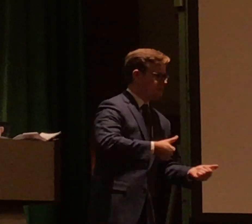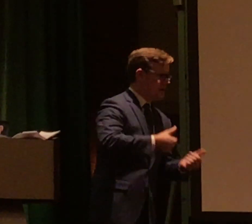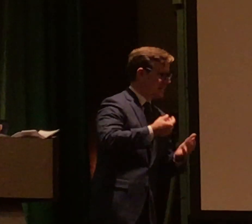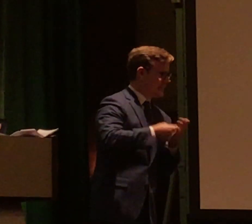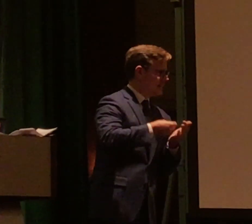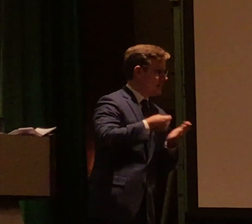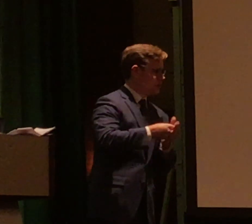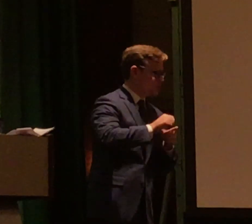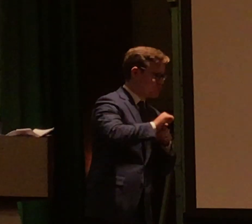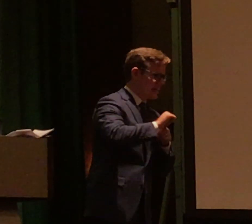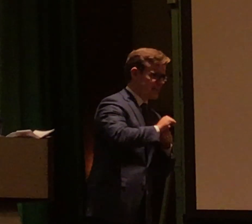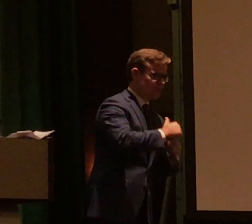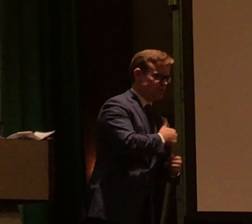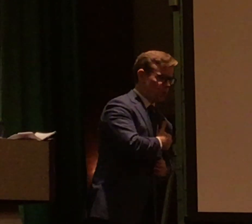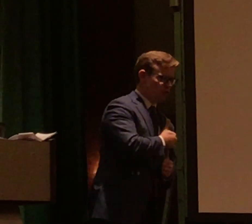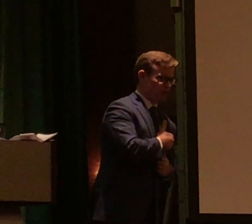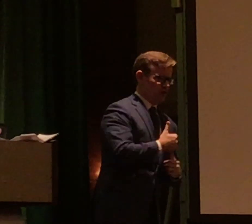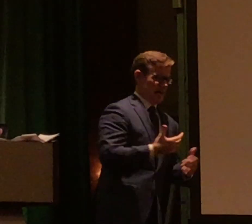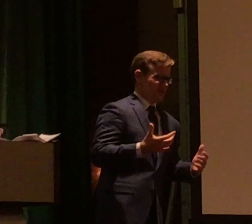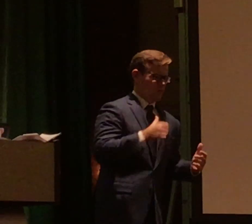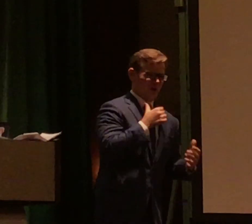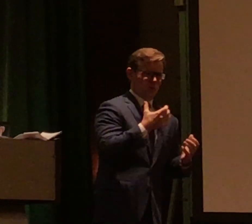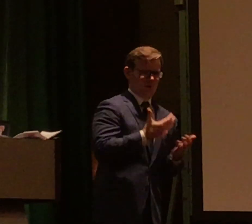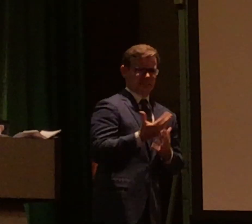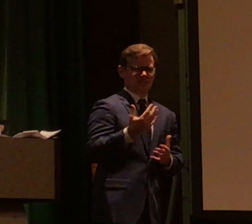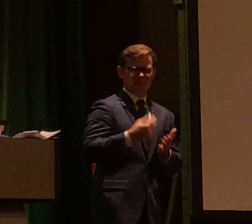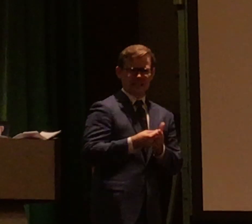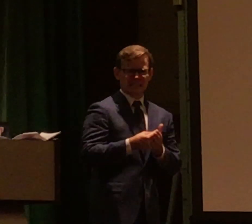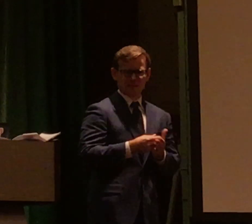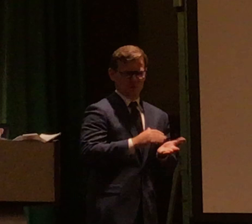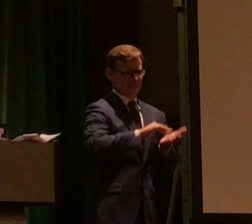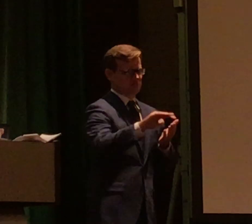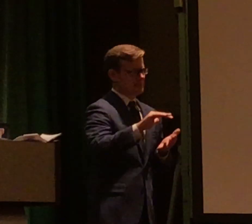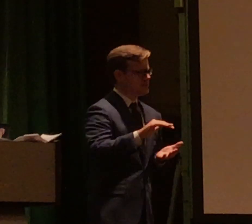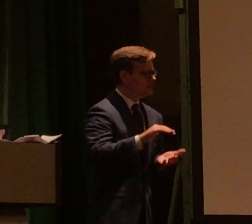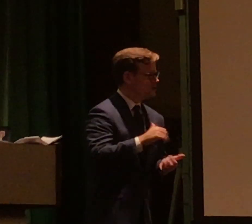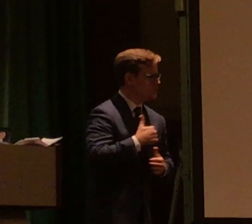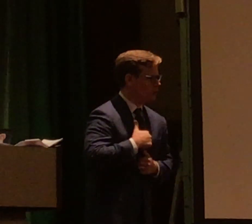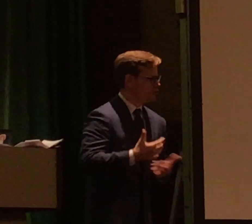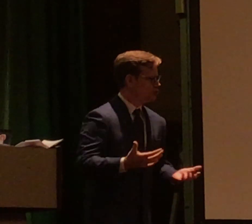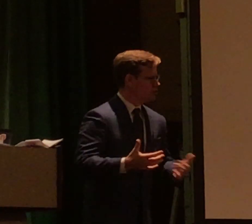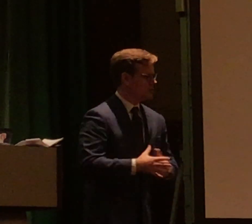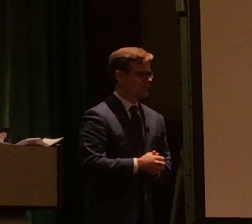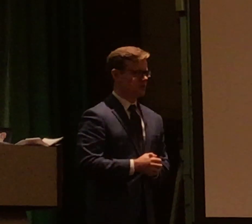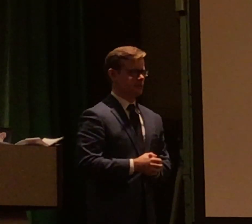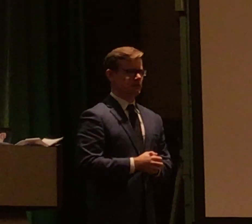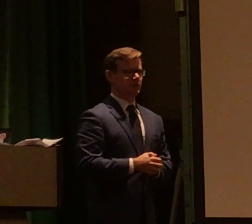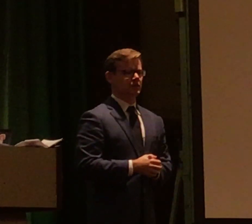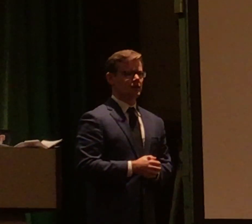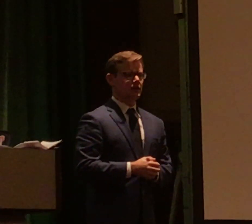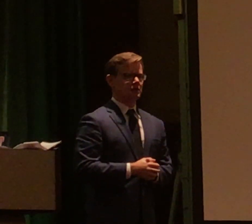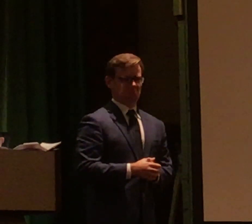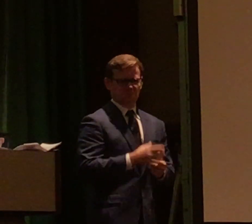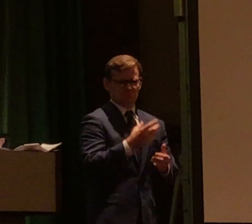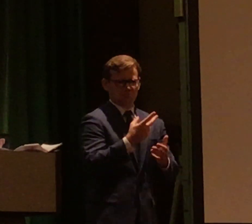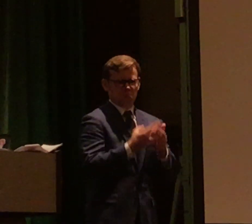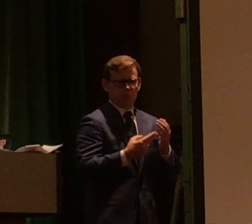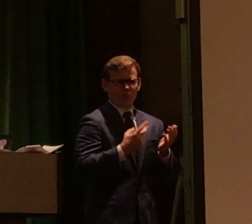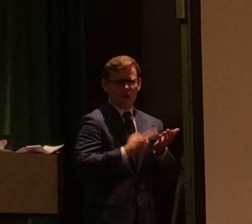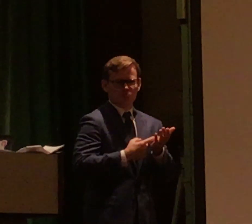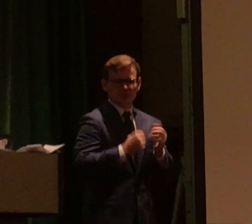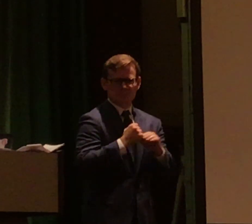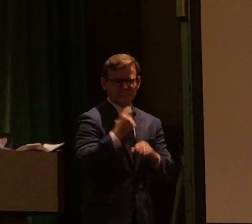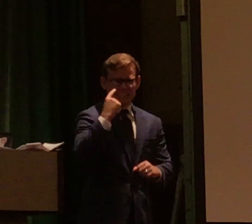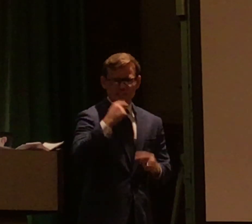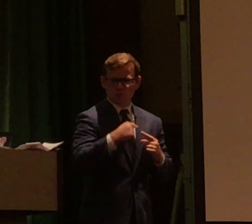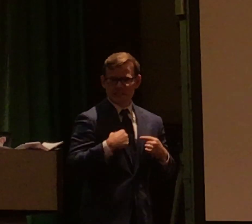is the Department of Defense has poured resources and money into training for that officer or for that service personnel, and they don't